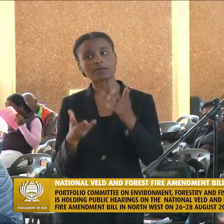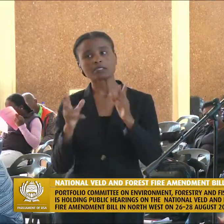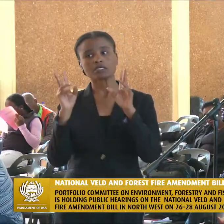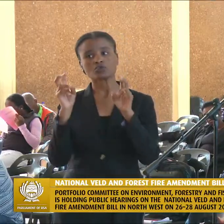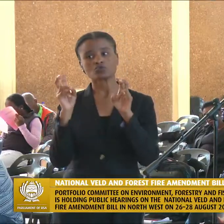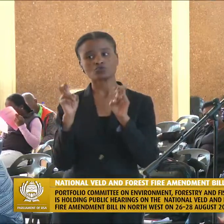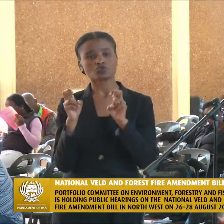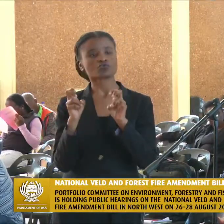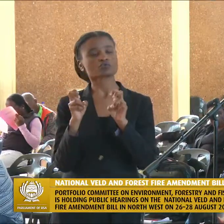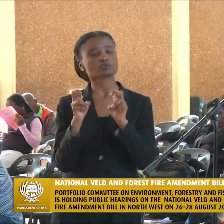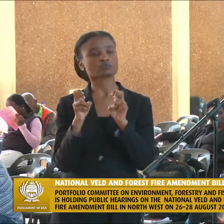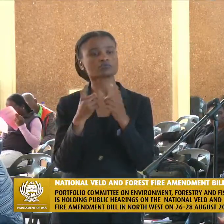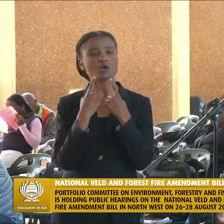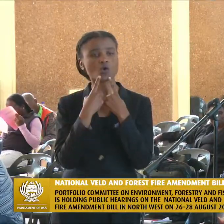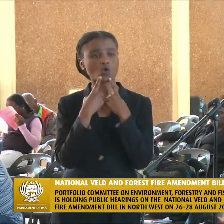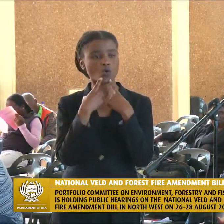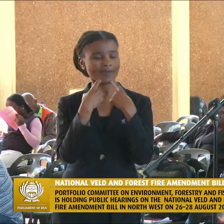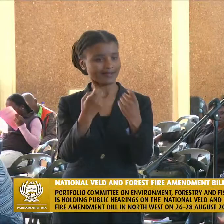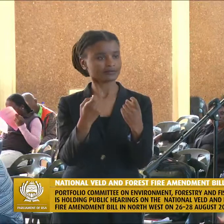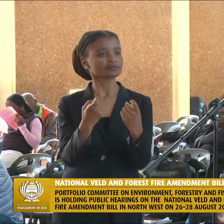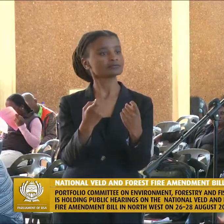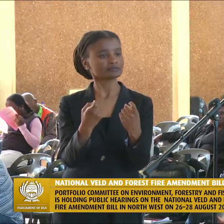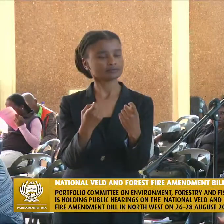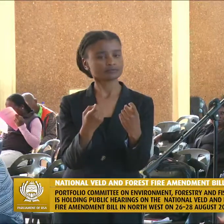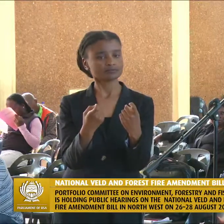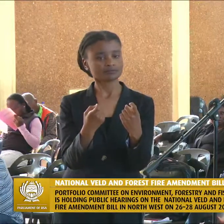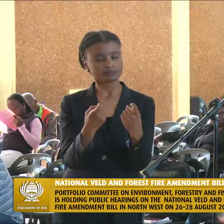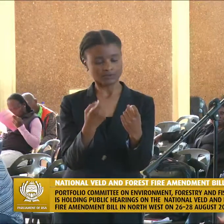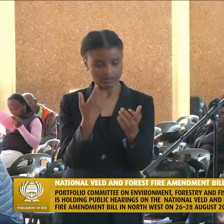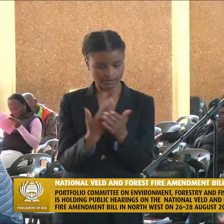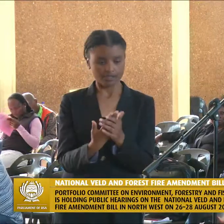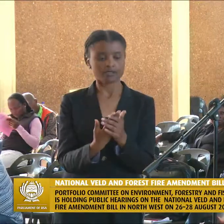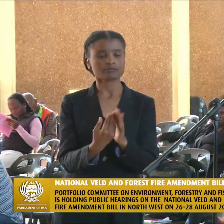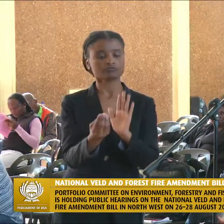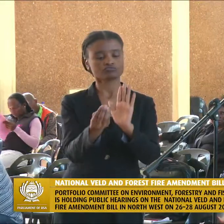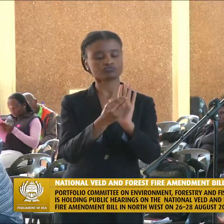where we can complain about these ones